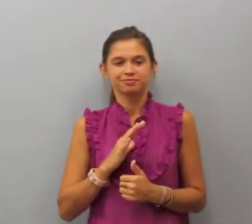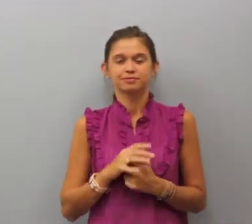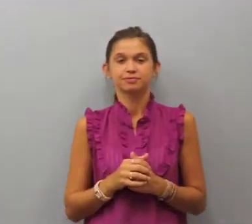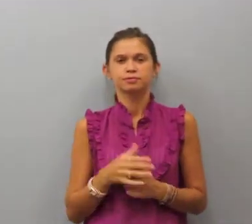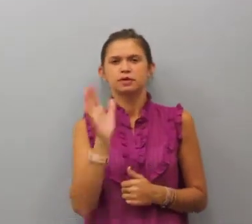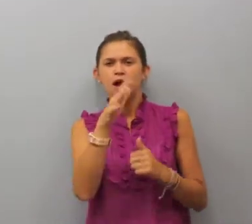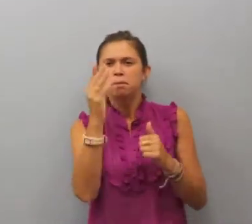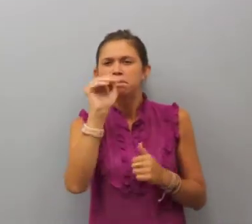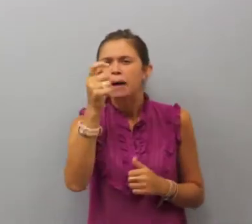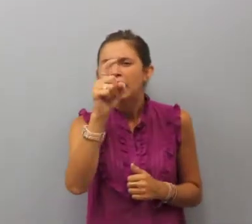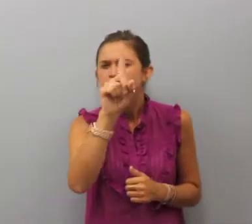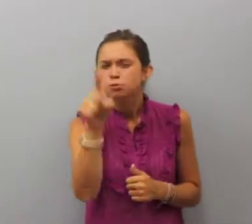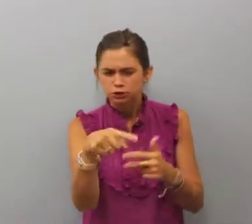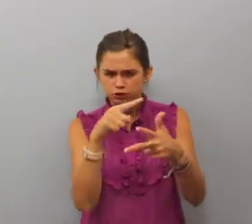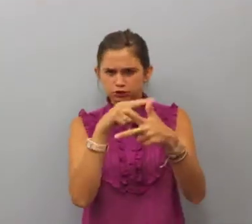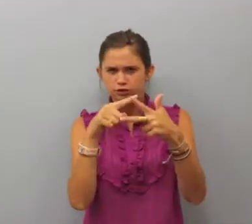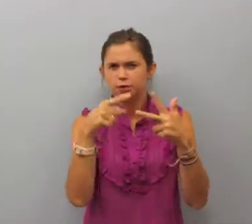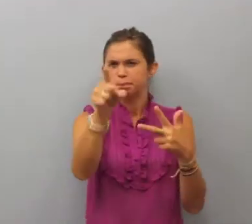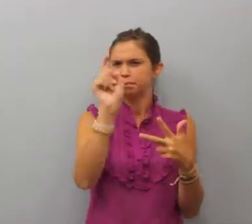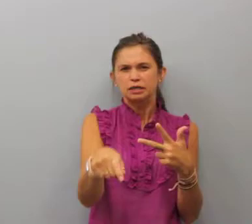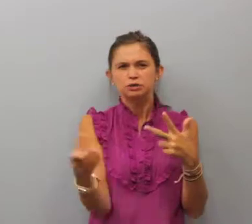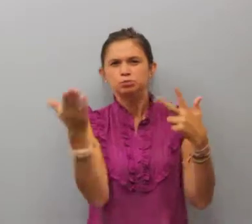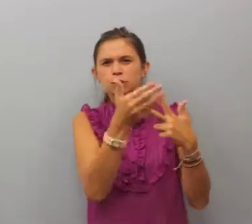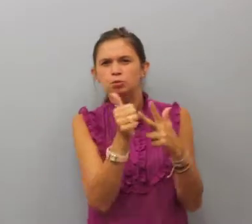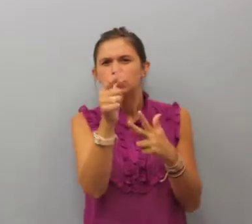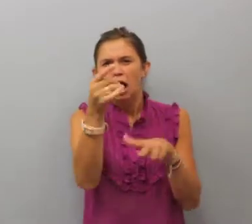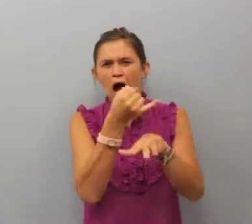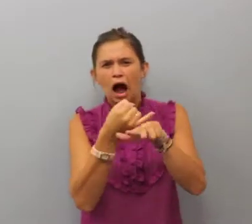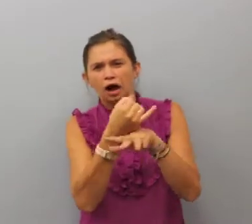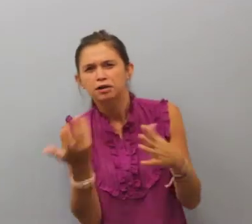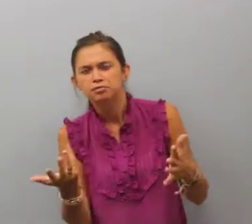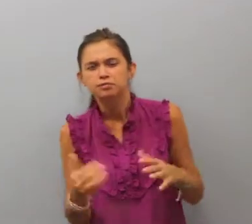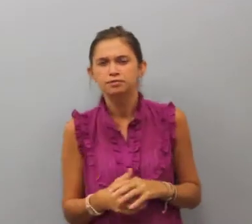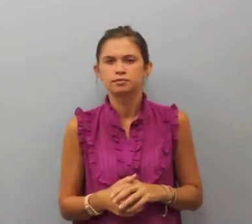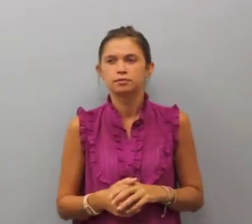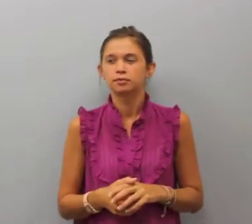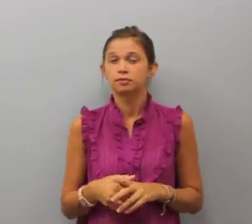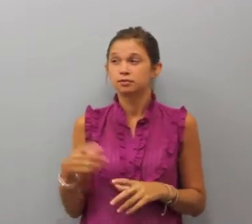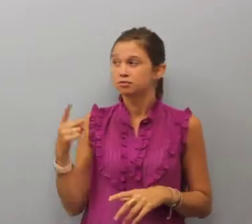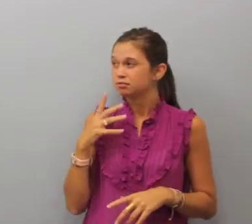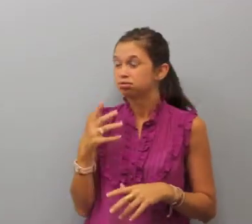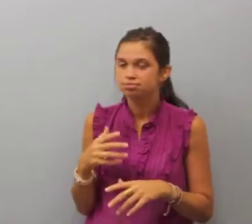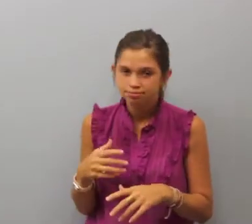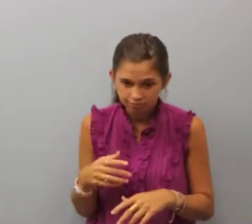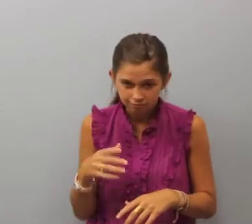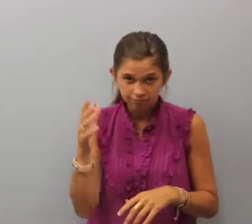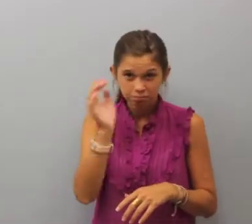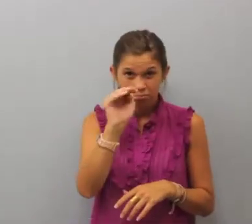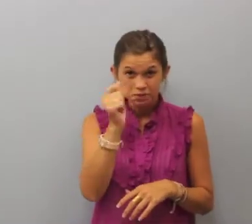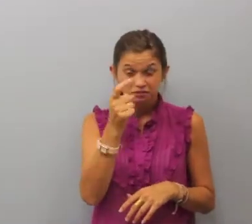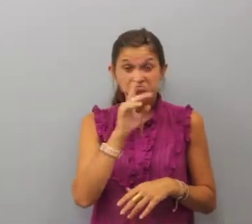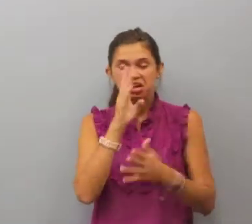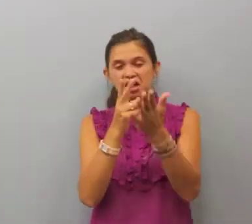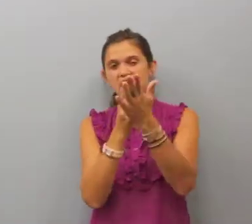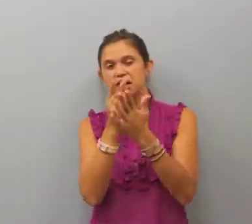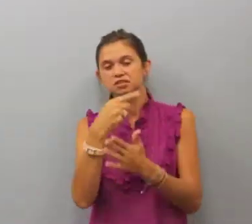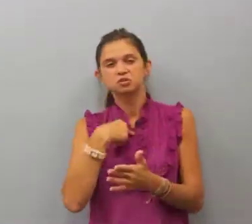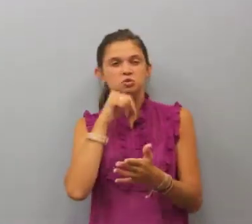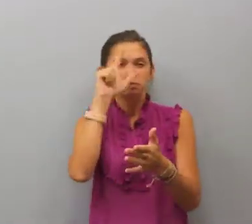very proud to be deaf. I'm very proud of my language, and if I need to communicate with anyone, I find a way. I asked him about Max,